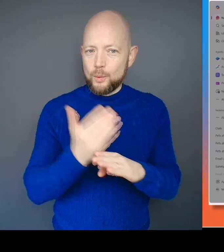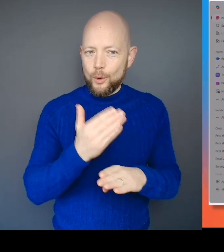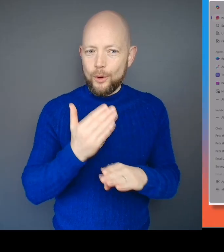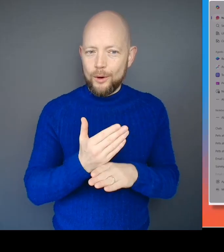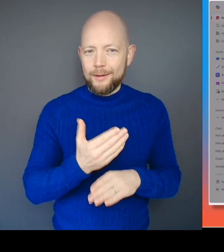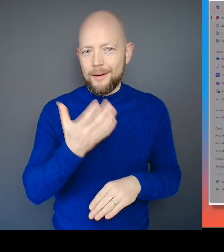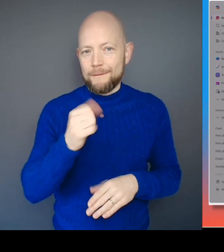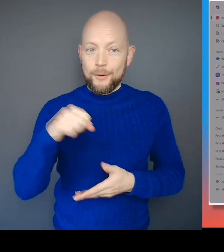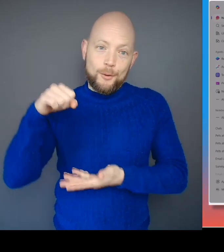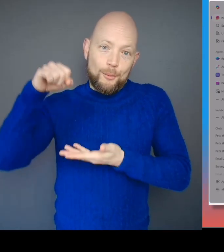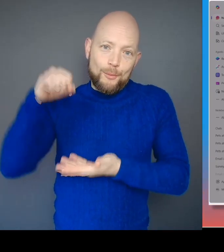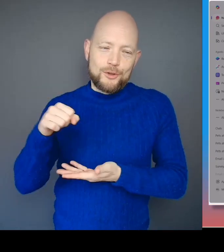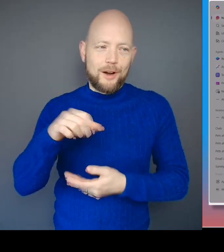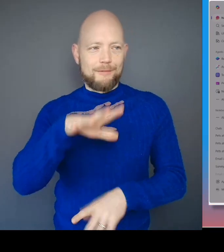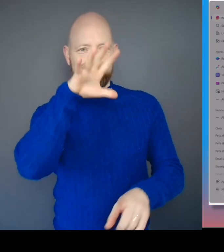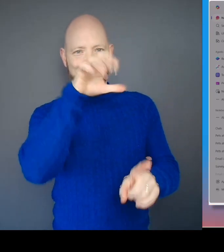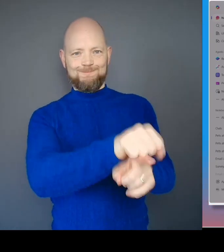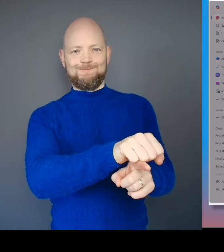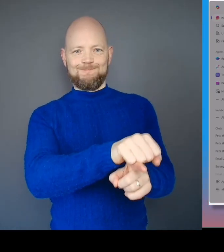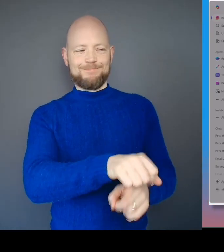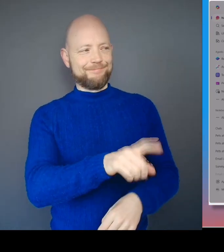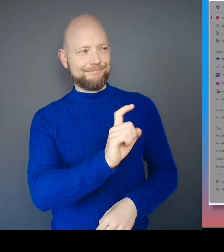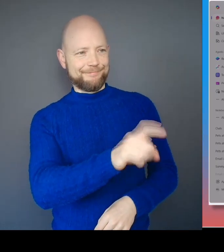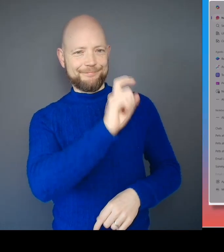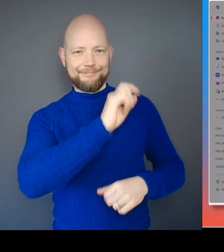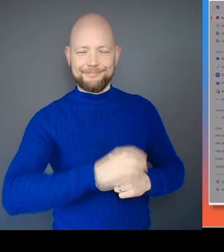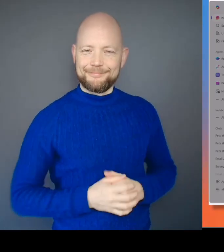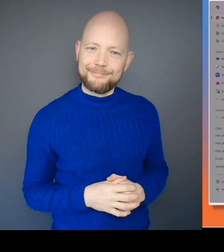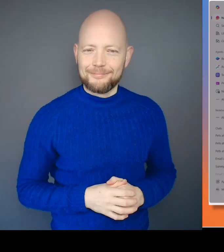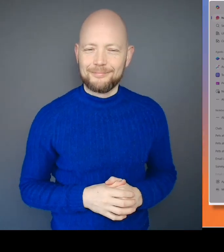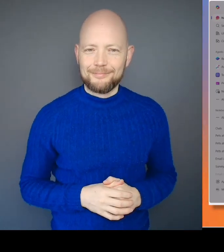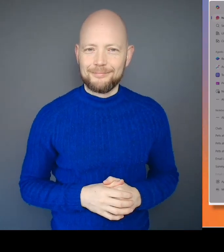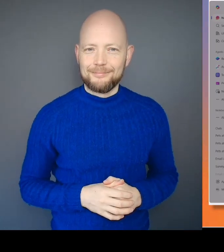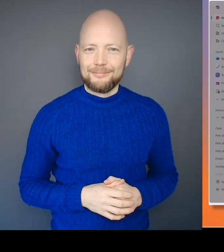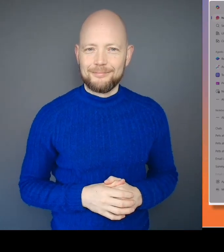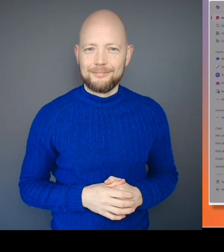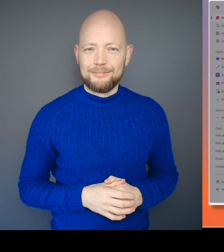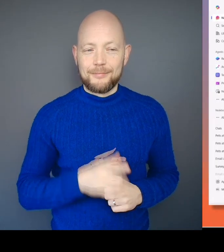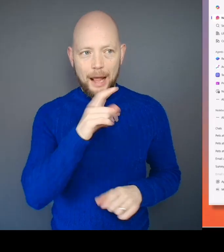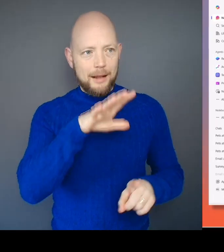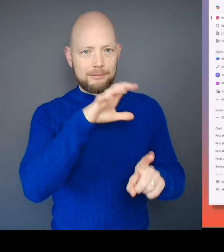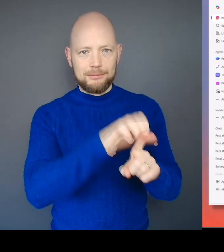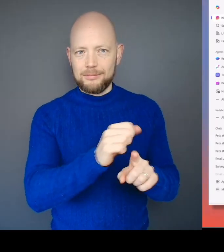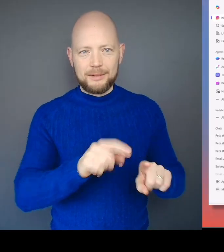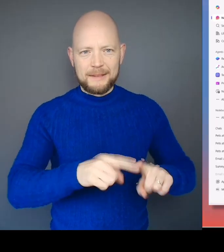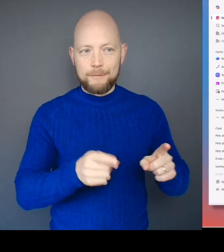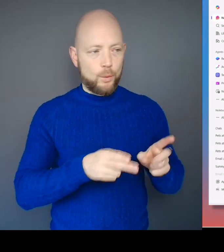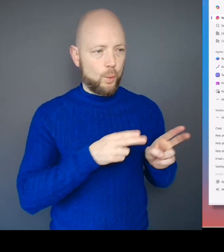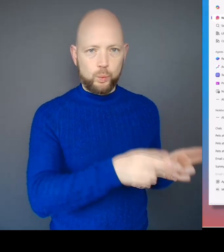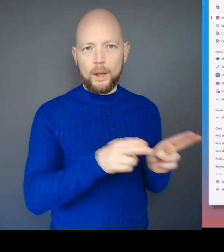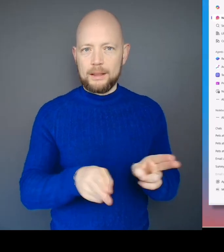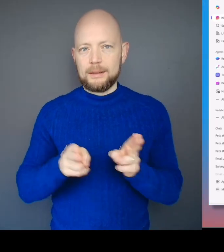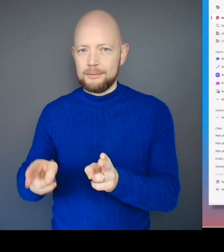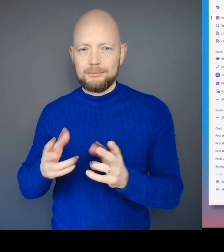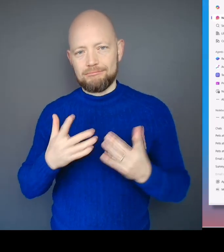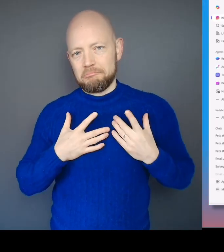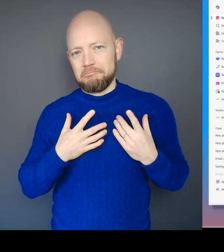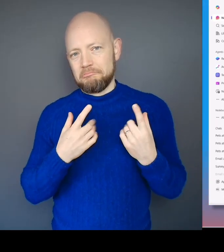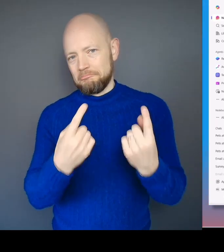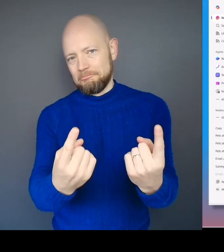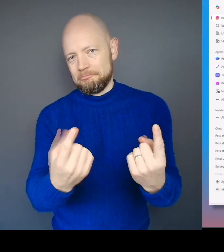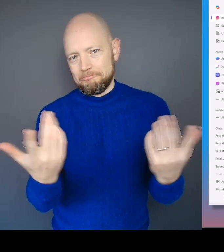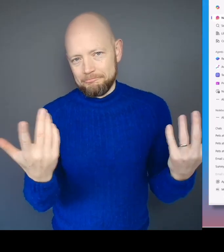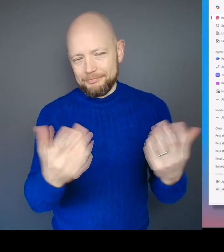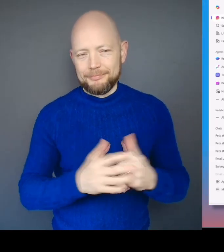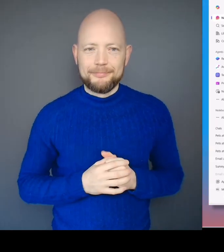for Pets at Workday, and there's the Pets at Workday budget, so I can select that. So however I get to that, either I've